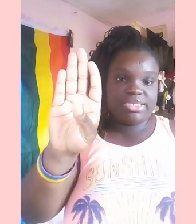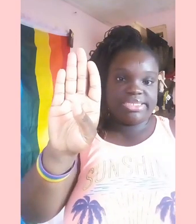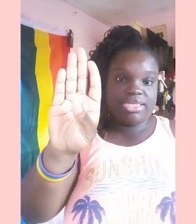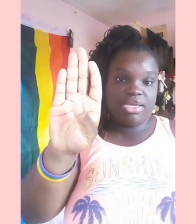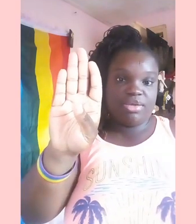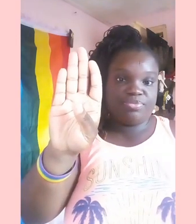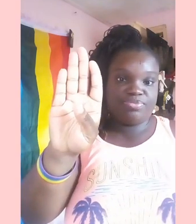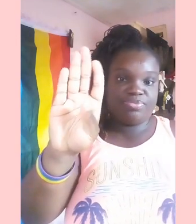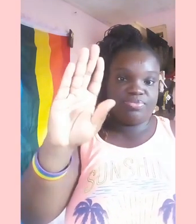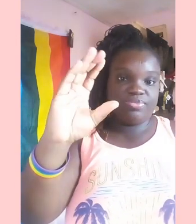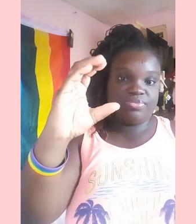C,